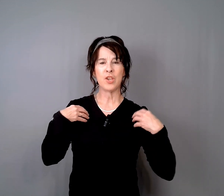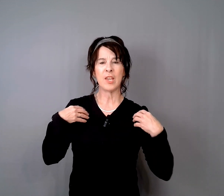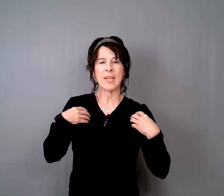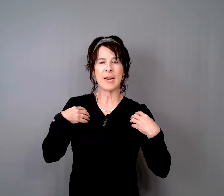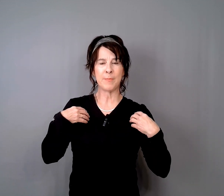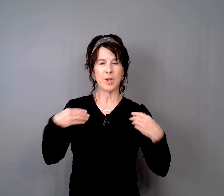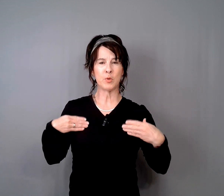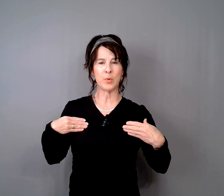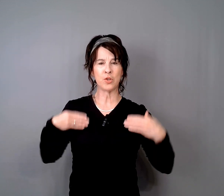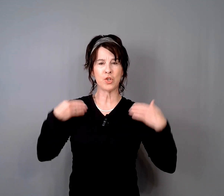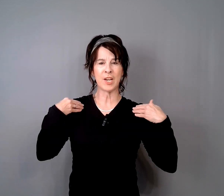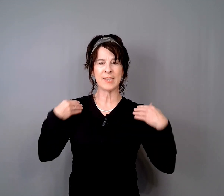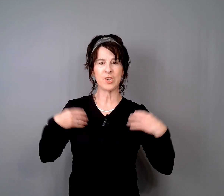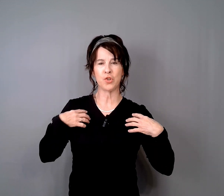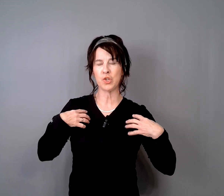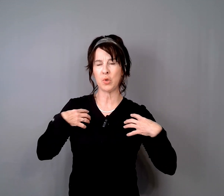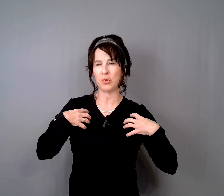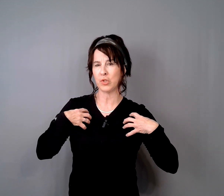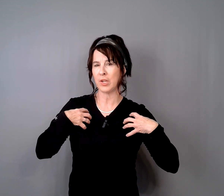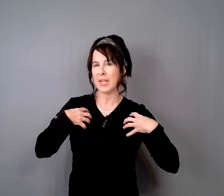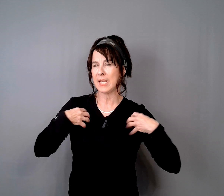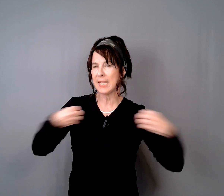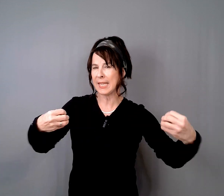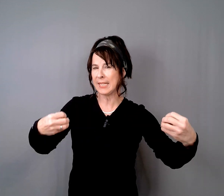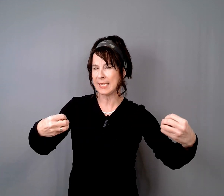can kind of put it between your chest and your shoulders. Healing.